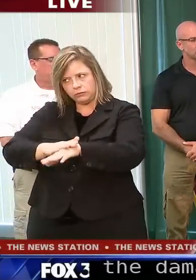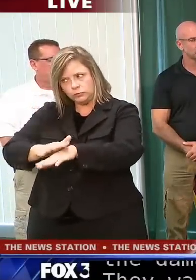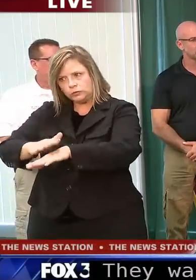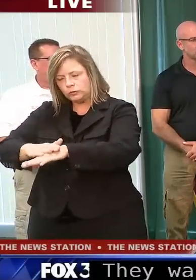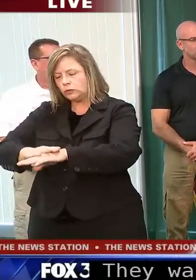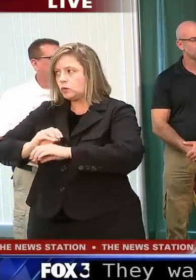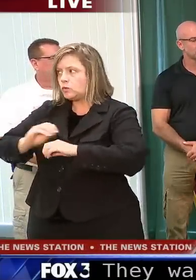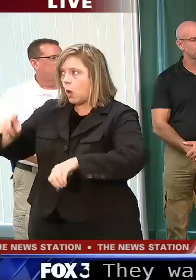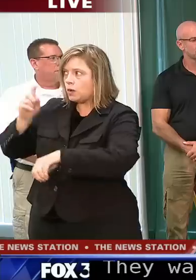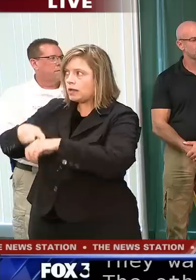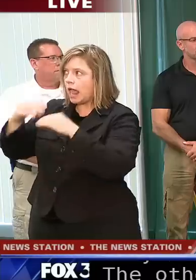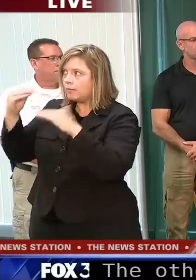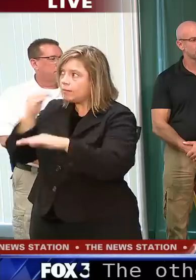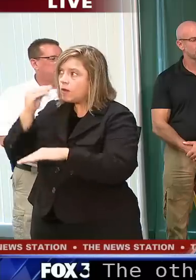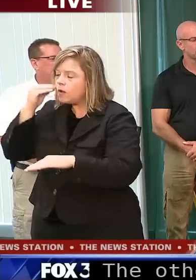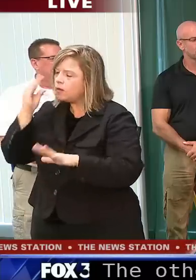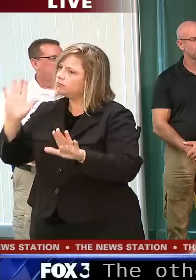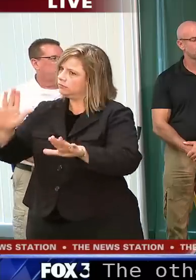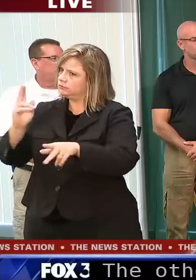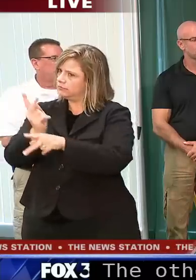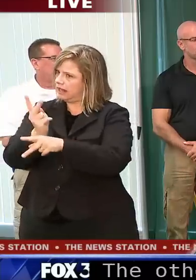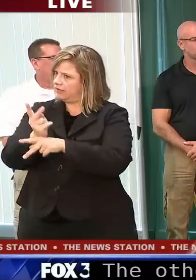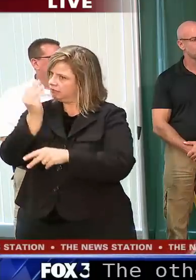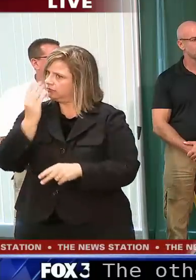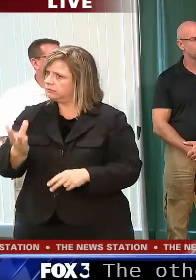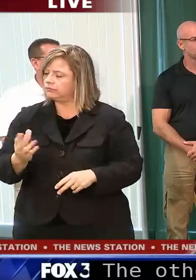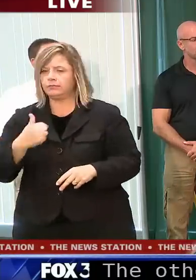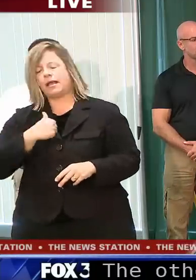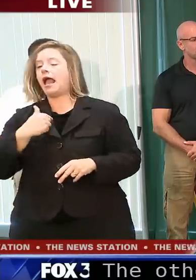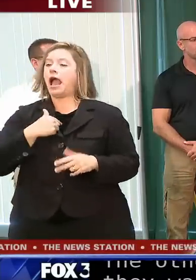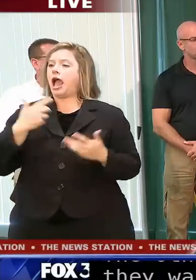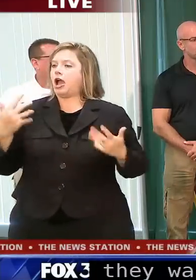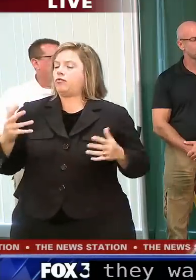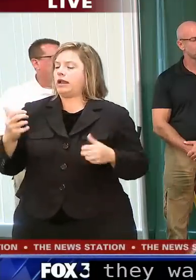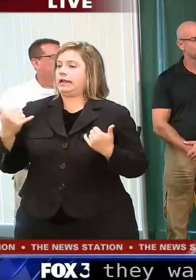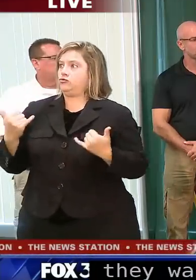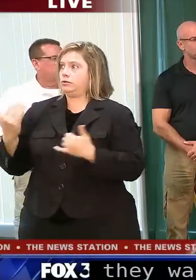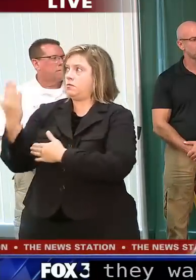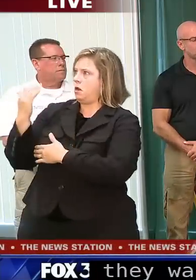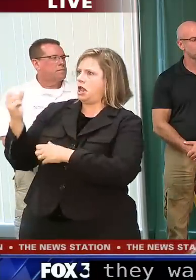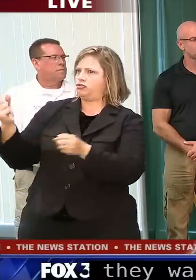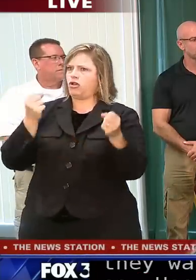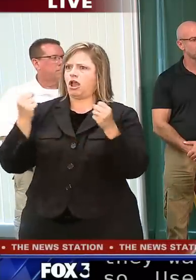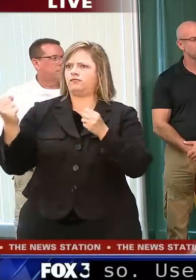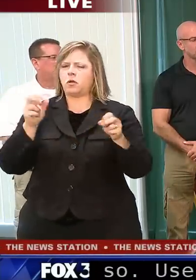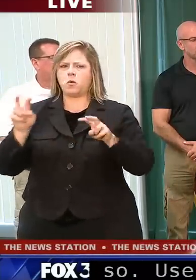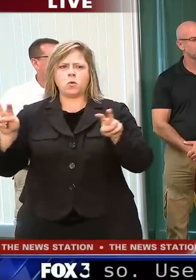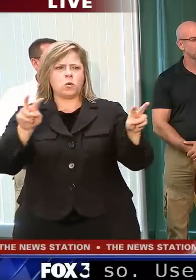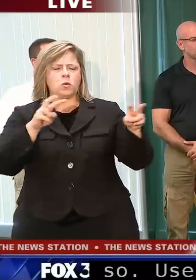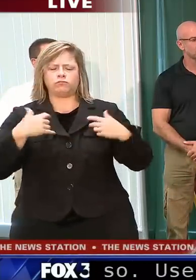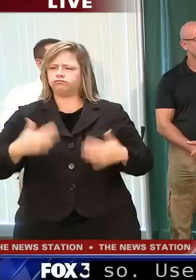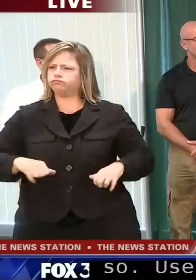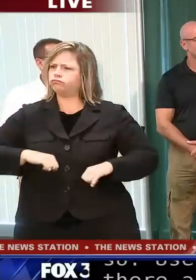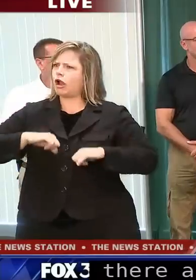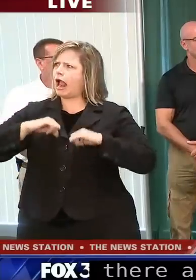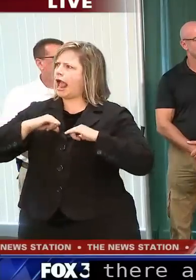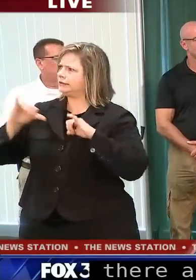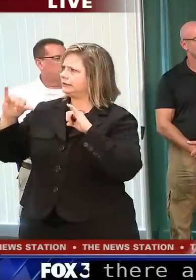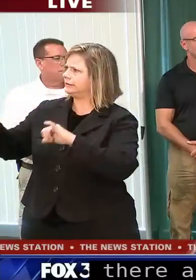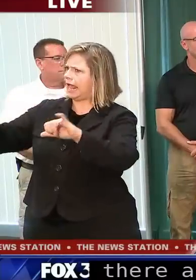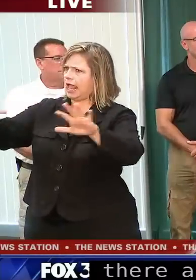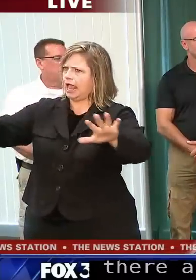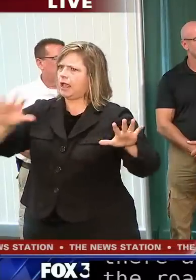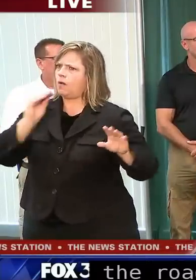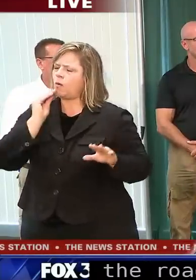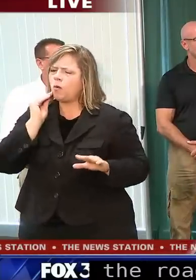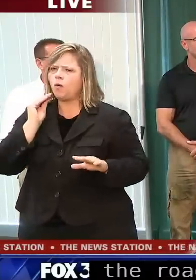are no curfews getting out on the road. Actually, I've been driving all around Seminole County today, and I'm extremely proud of our citizens staying at home, and there's